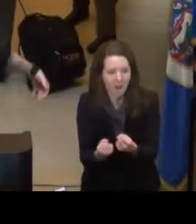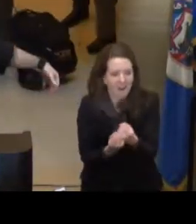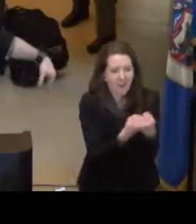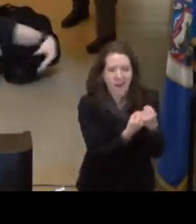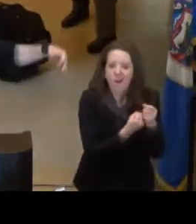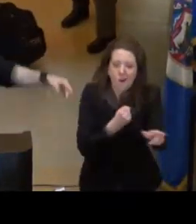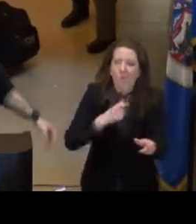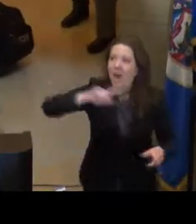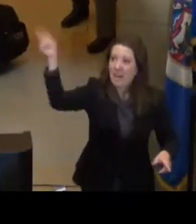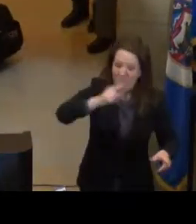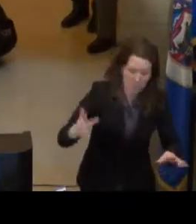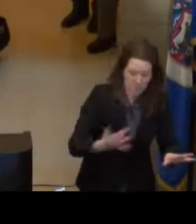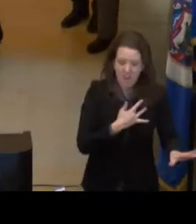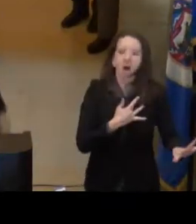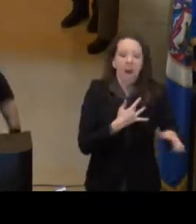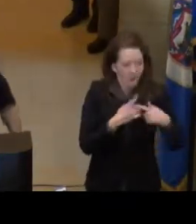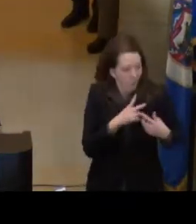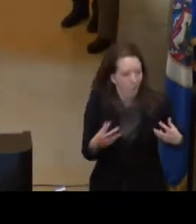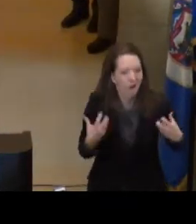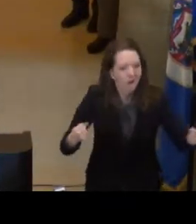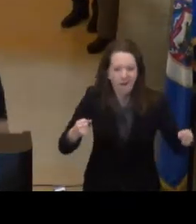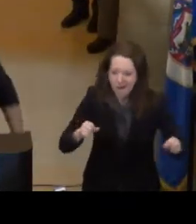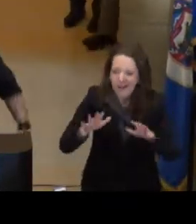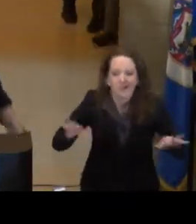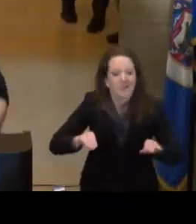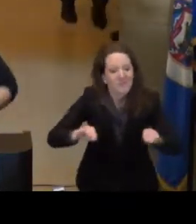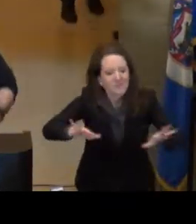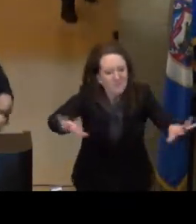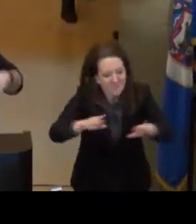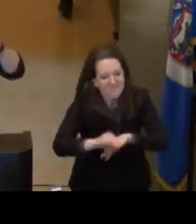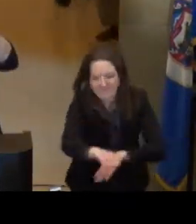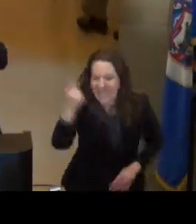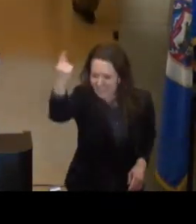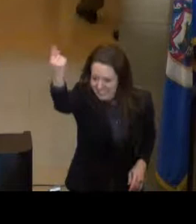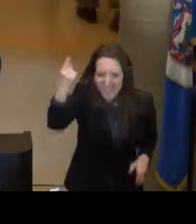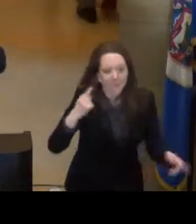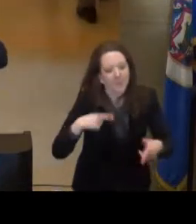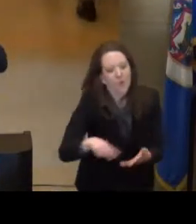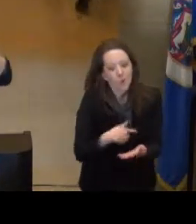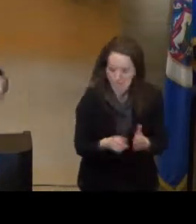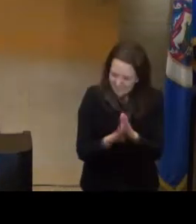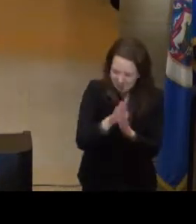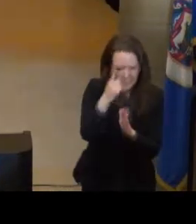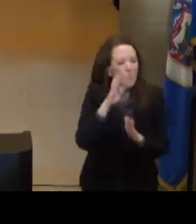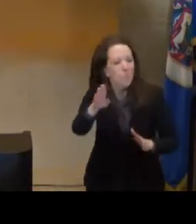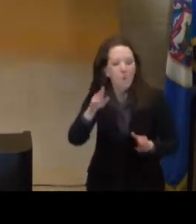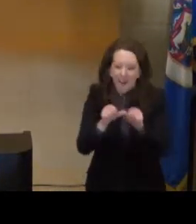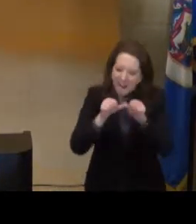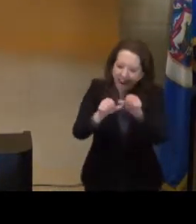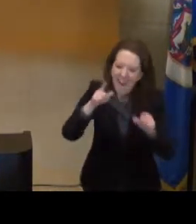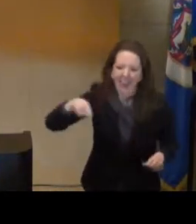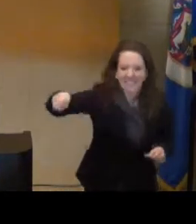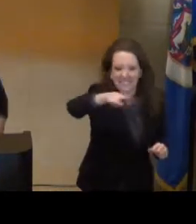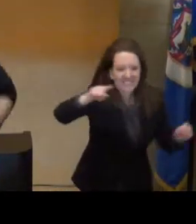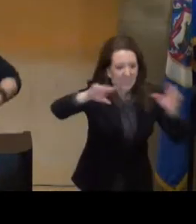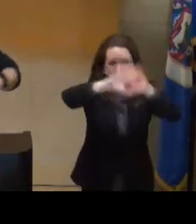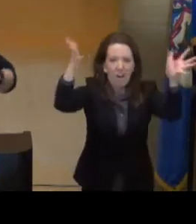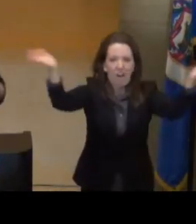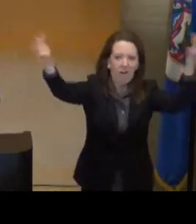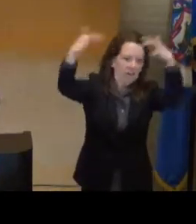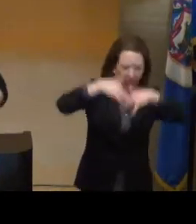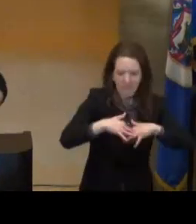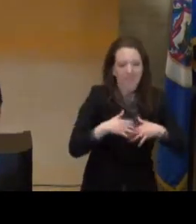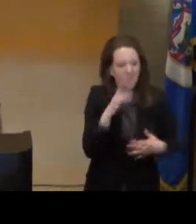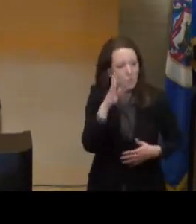out of thunder, rap to the rhythm of the rain, and dance with a little bit of space that we have, and build something lasting as this empire is collapsing.